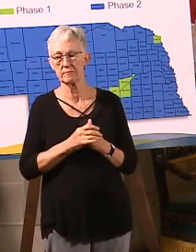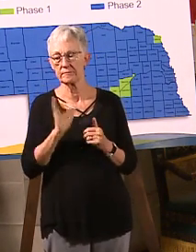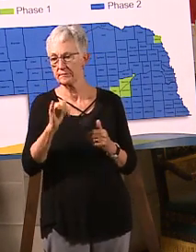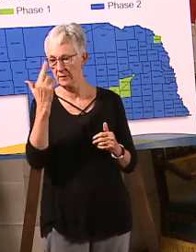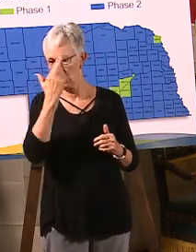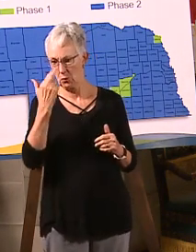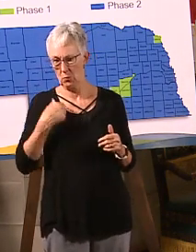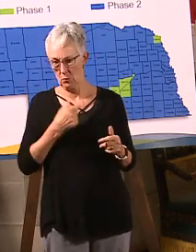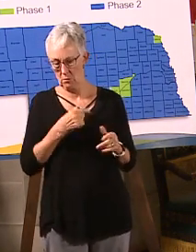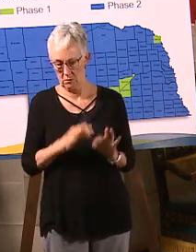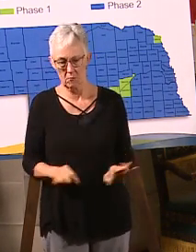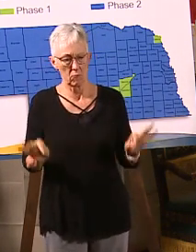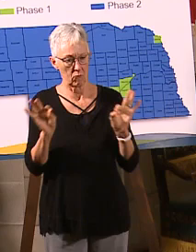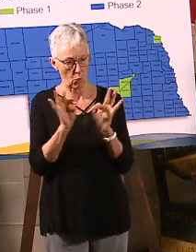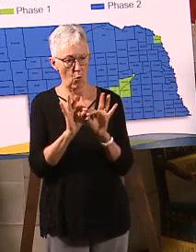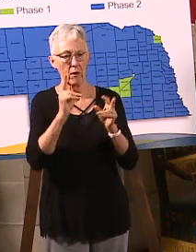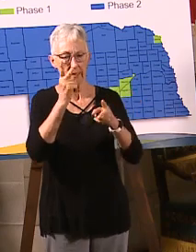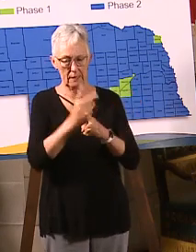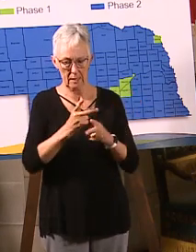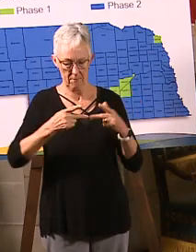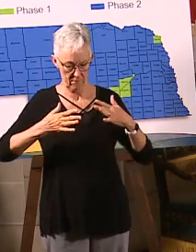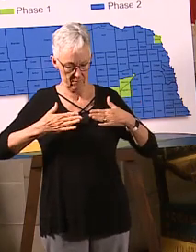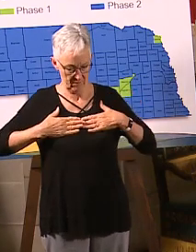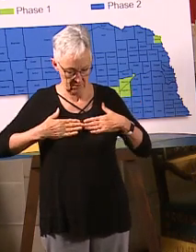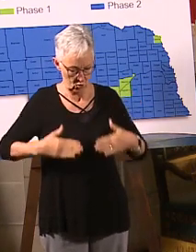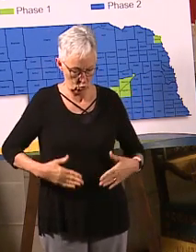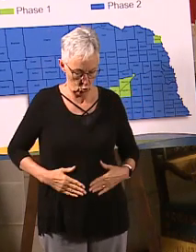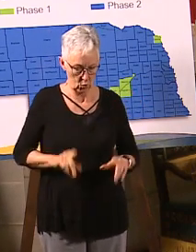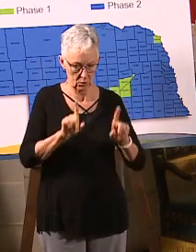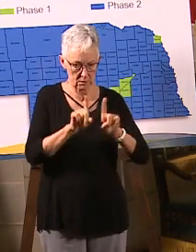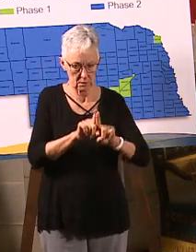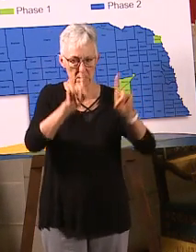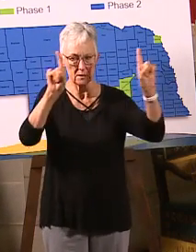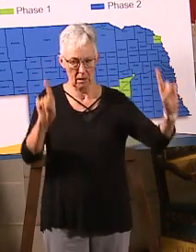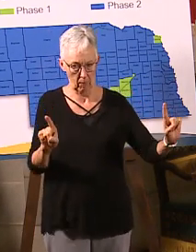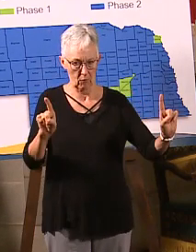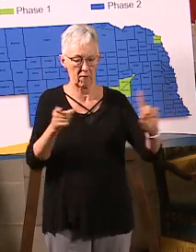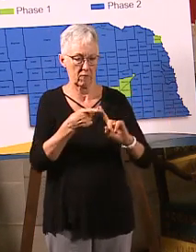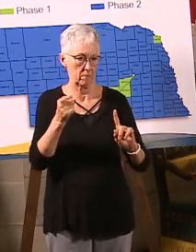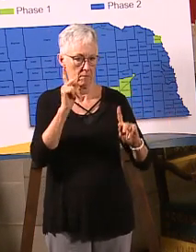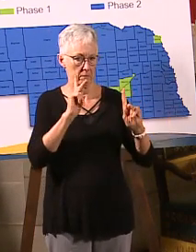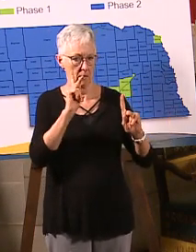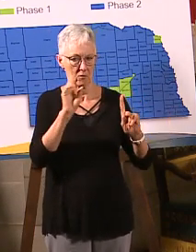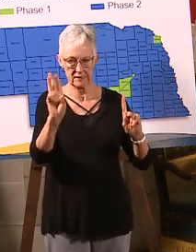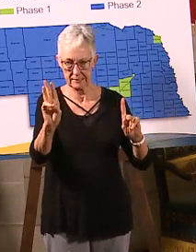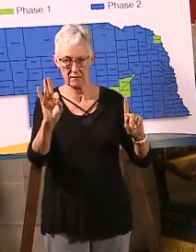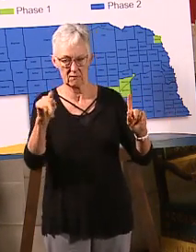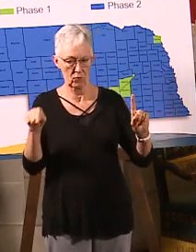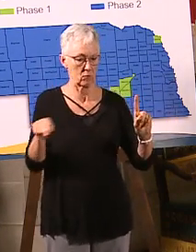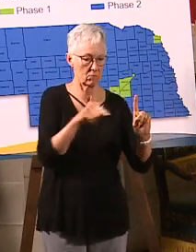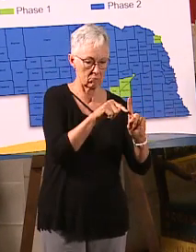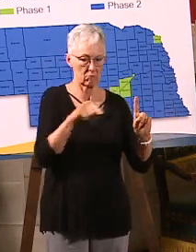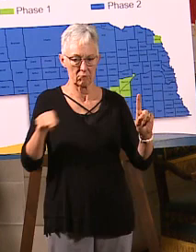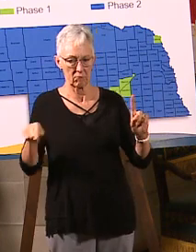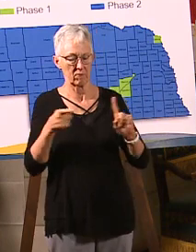distancing, washing your hands, good hygiene, all of that. We need people to continue to practice that throughout the duration of this emergency.